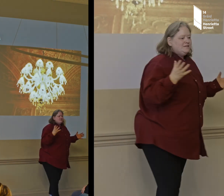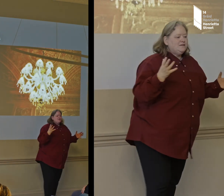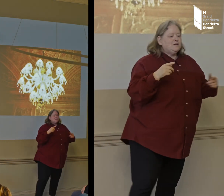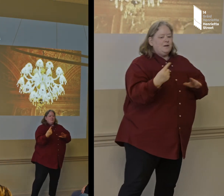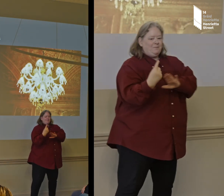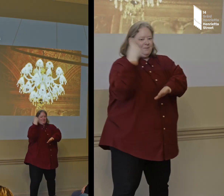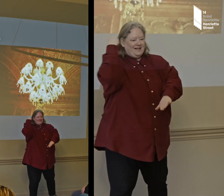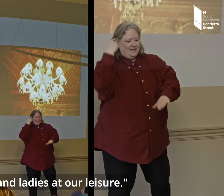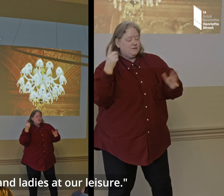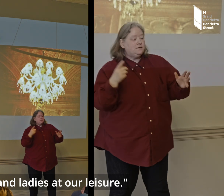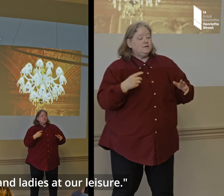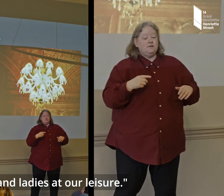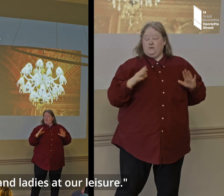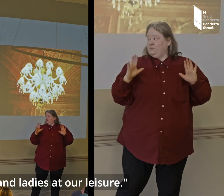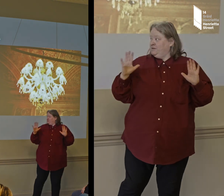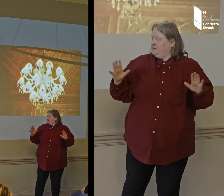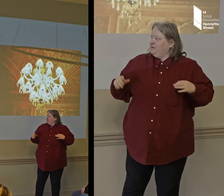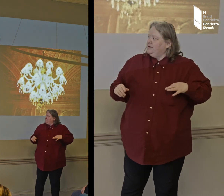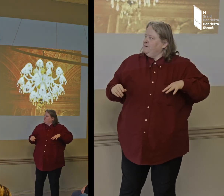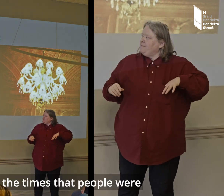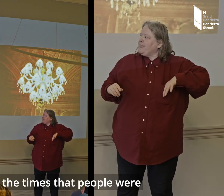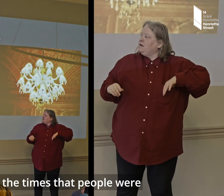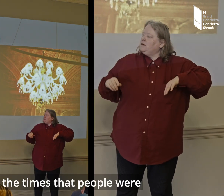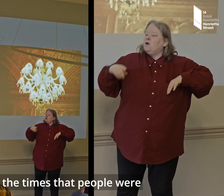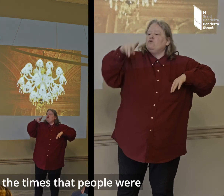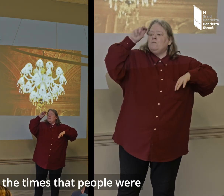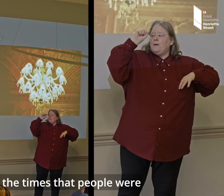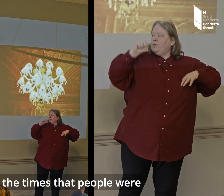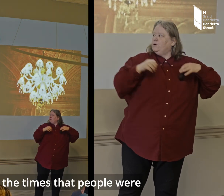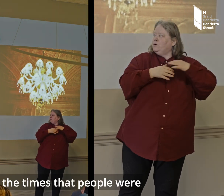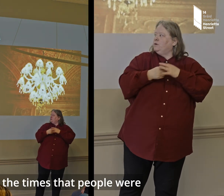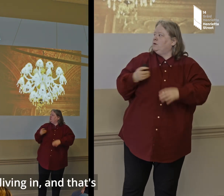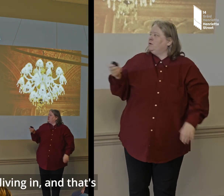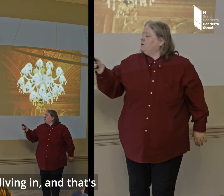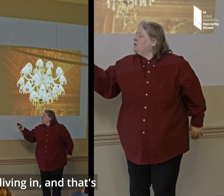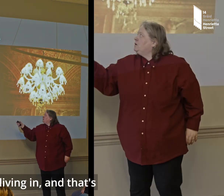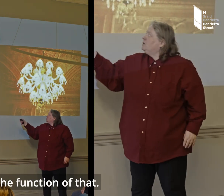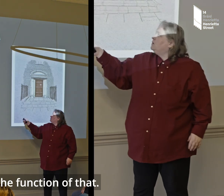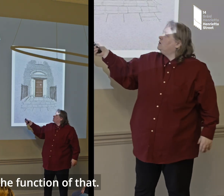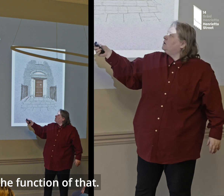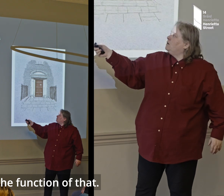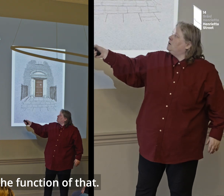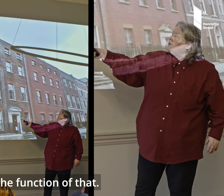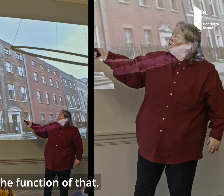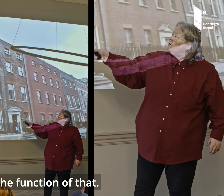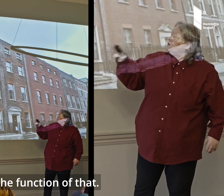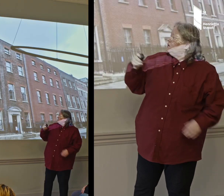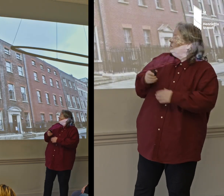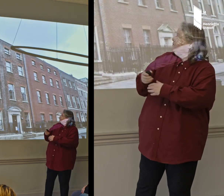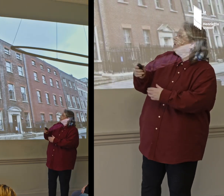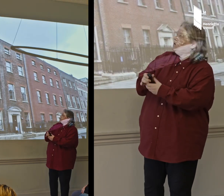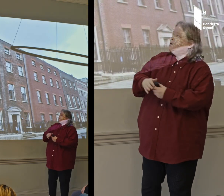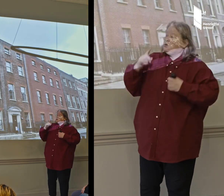home. Lords and ladies at our leisure. So this is the times that people were living in, and that's the function of